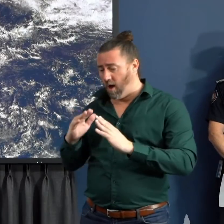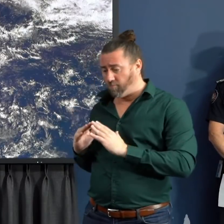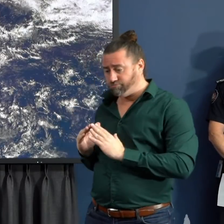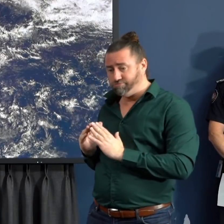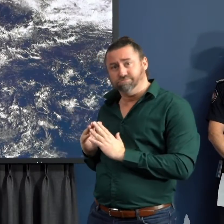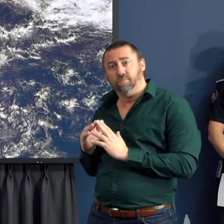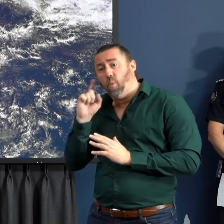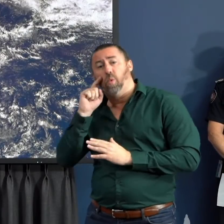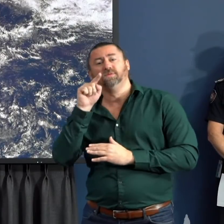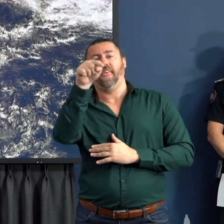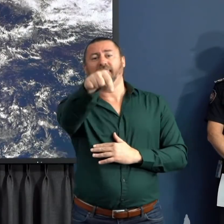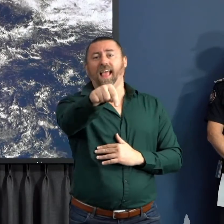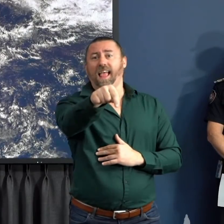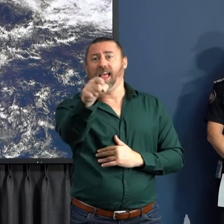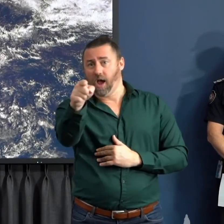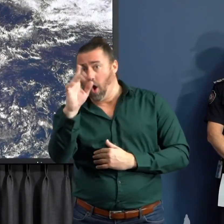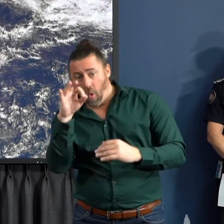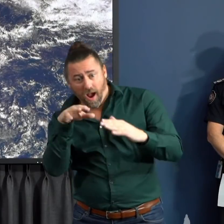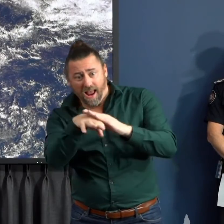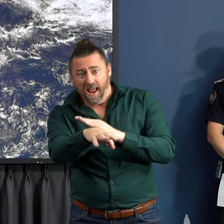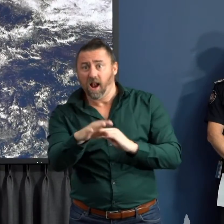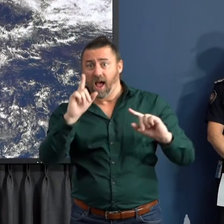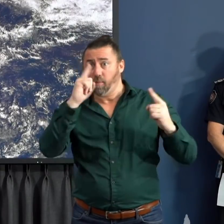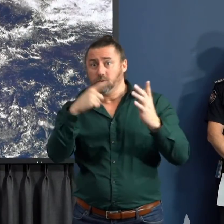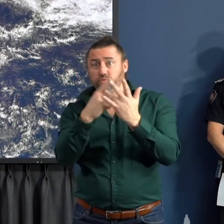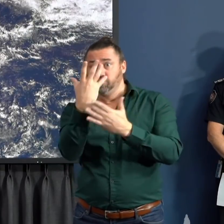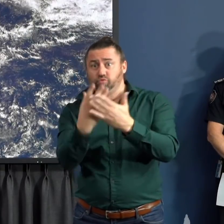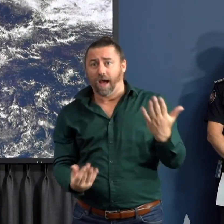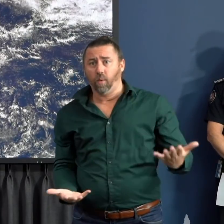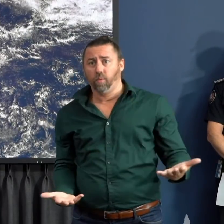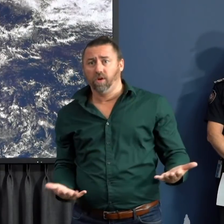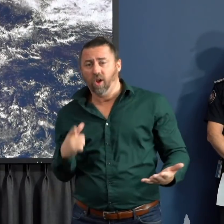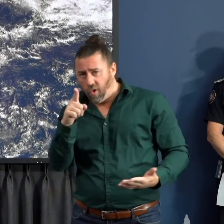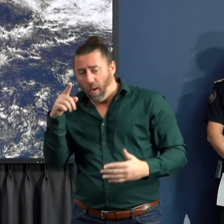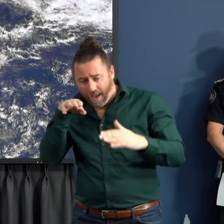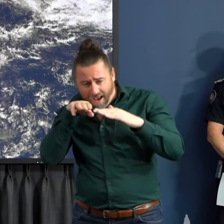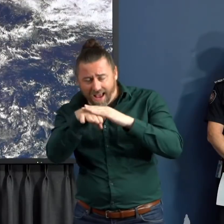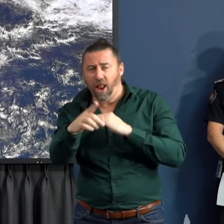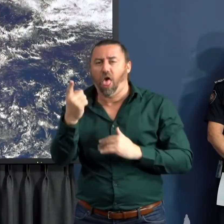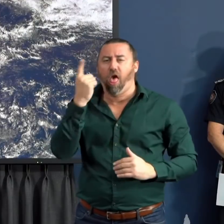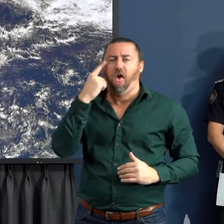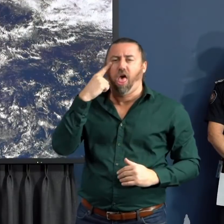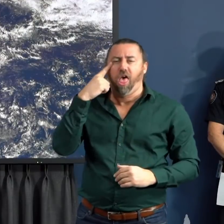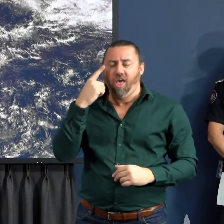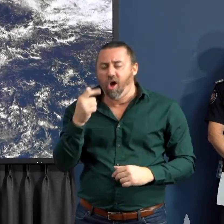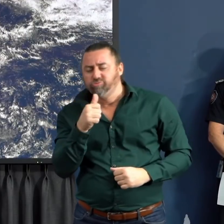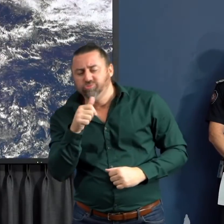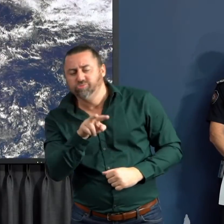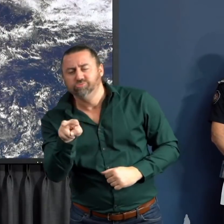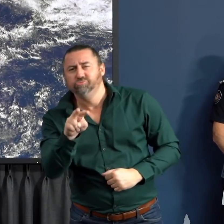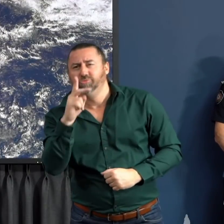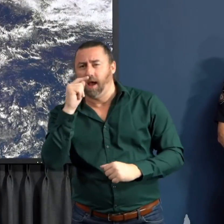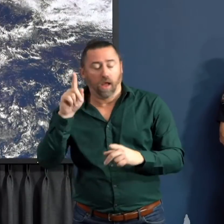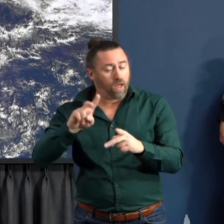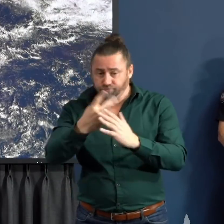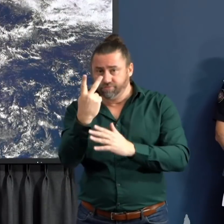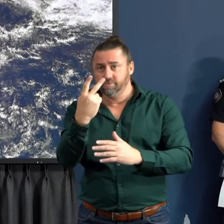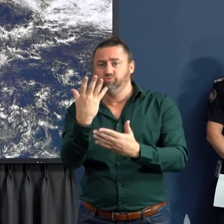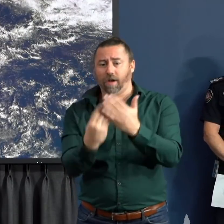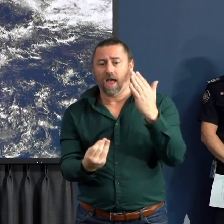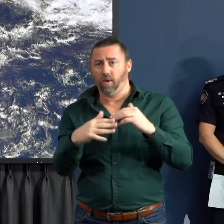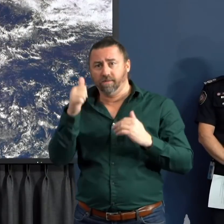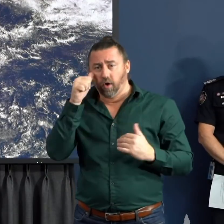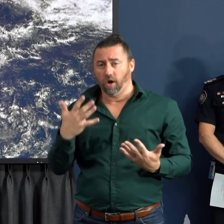water, people cannot drown. So please, please heed the warnings that we're trying to give to you. On our broader system, we've got